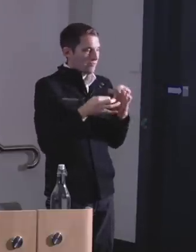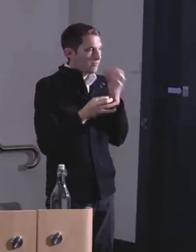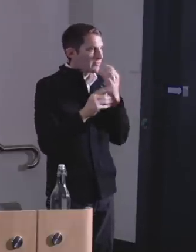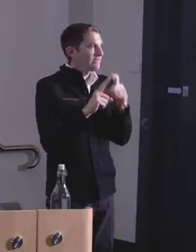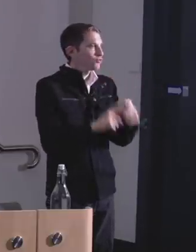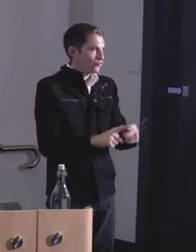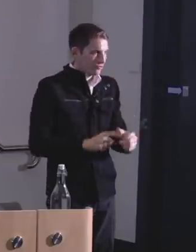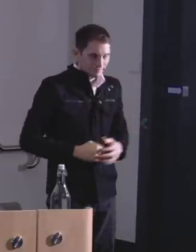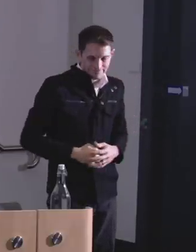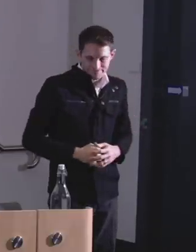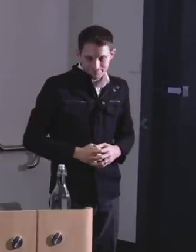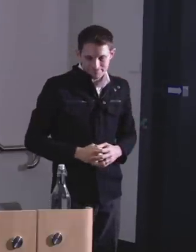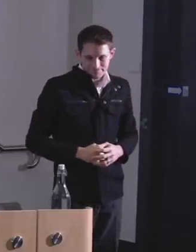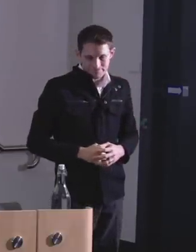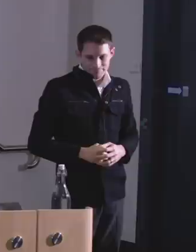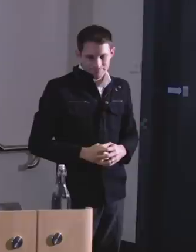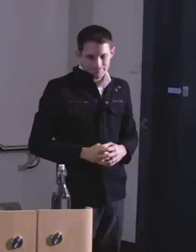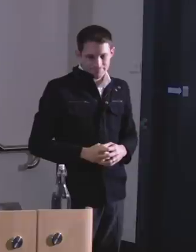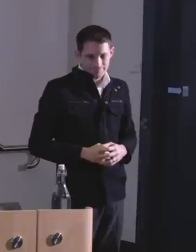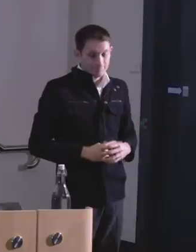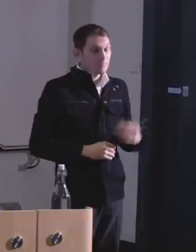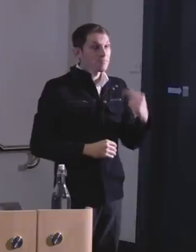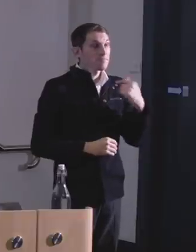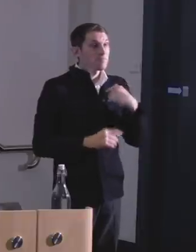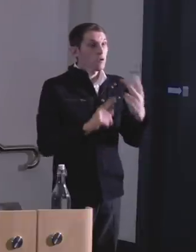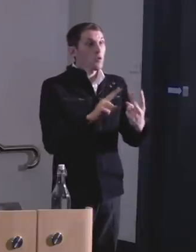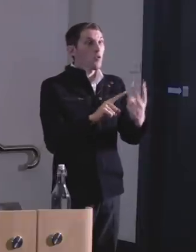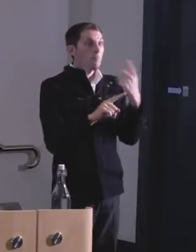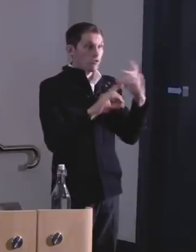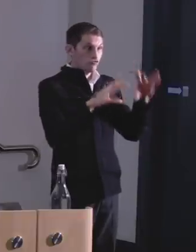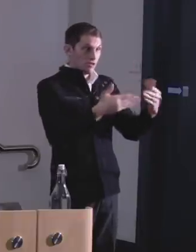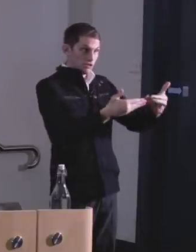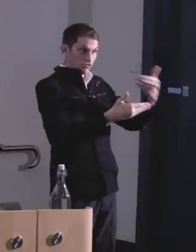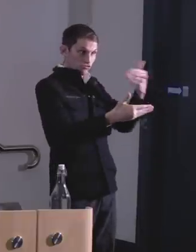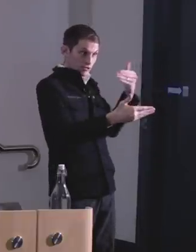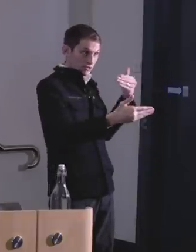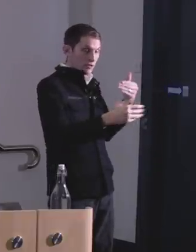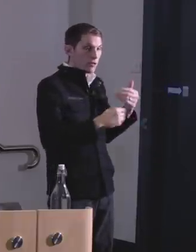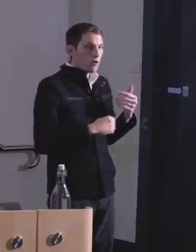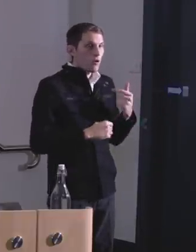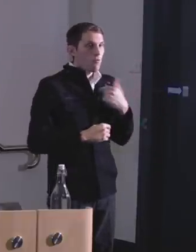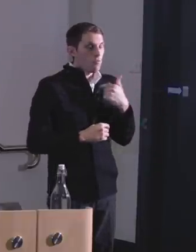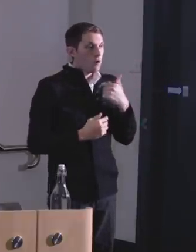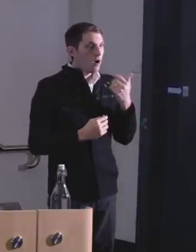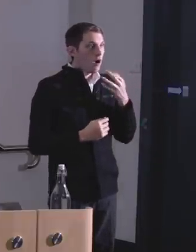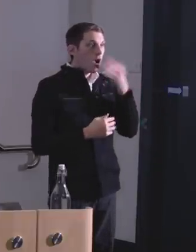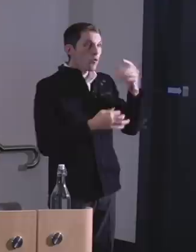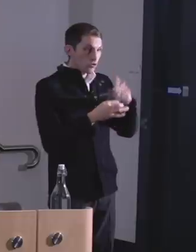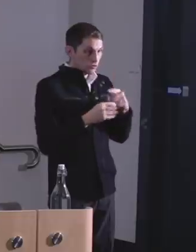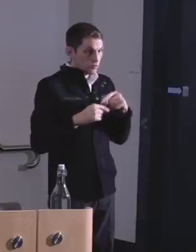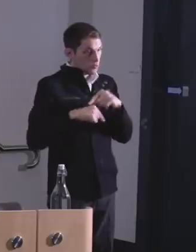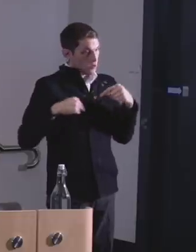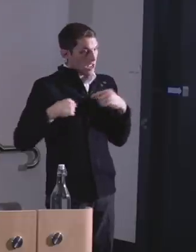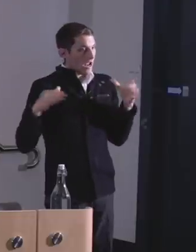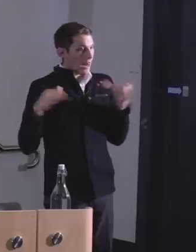And, you know, for us, in looking back at Australia, you know, we ask this question, okay, we're a collective from